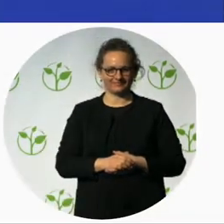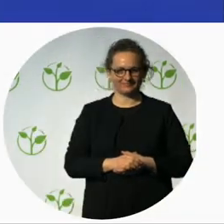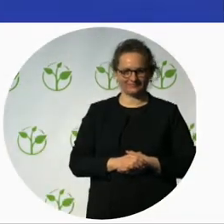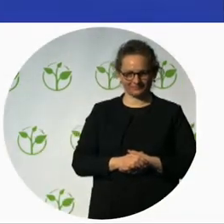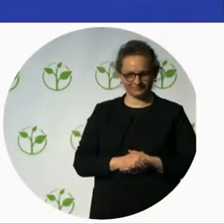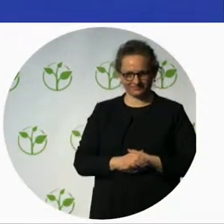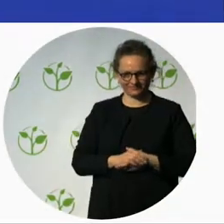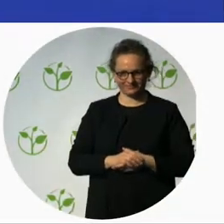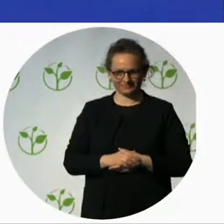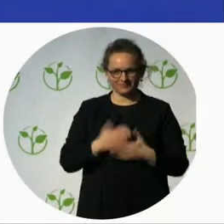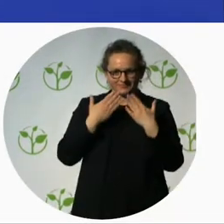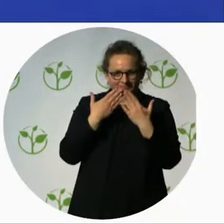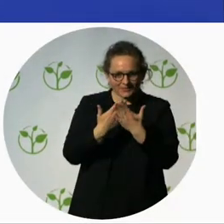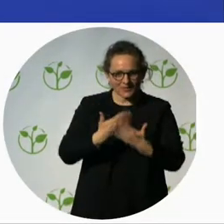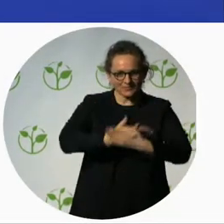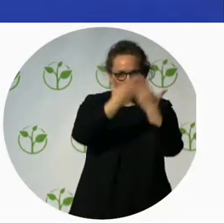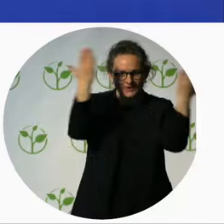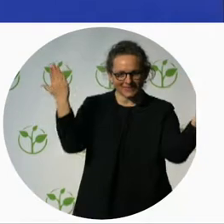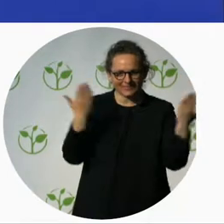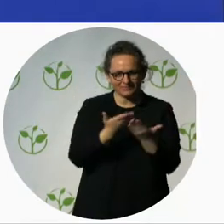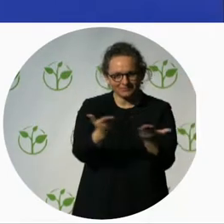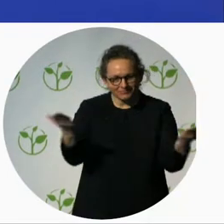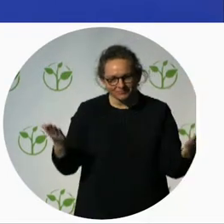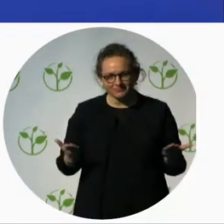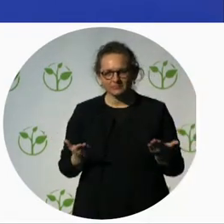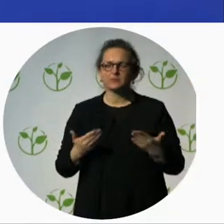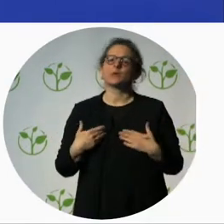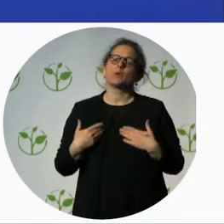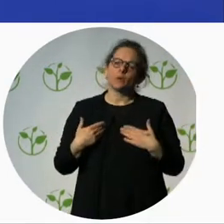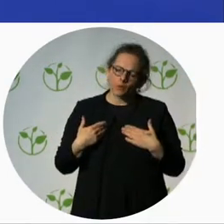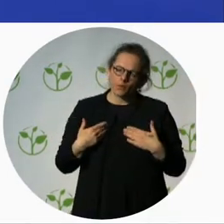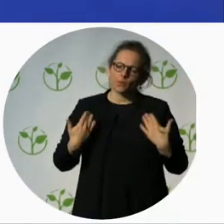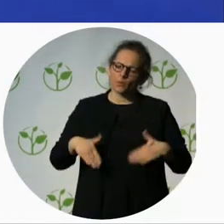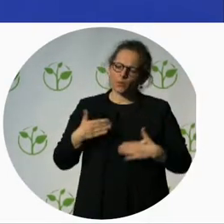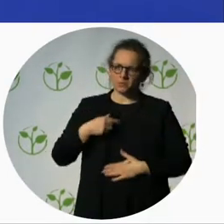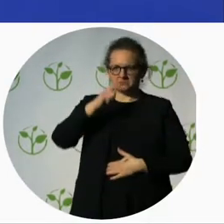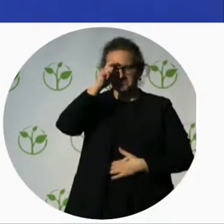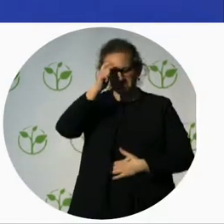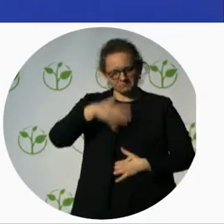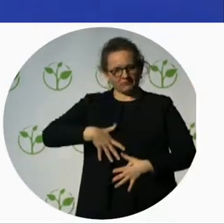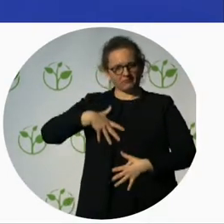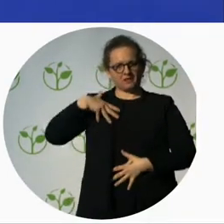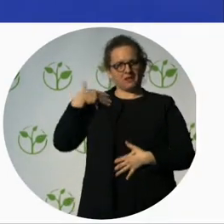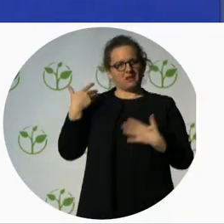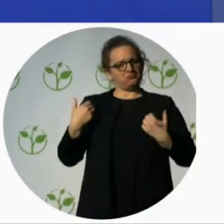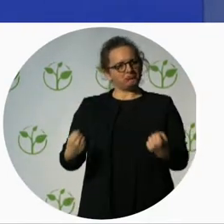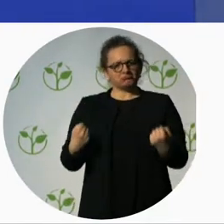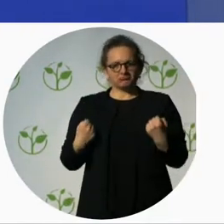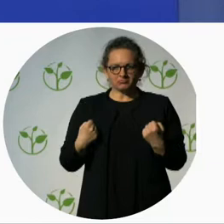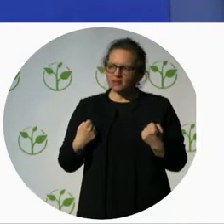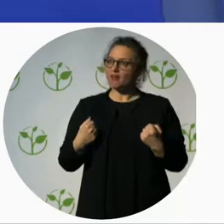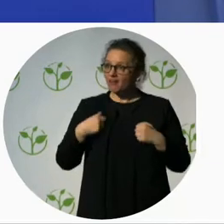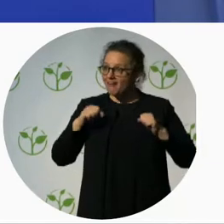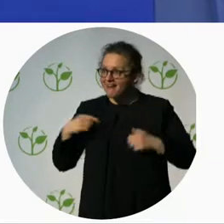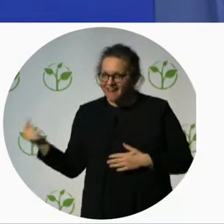Good morning. It's an honor and a pleasure to be back at Zero Project. I have the distinct honor of